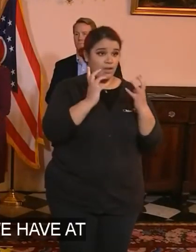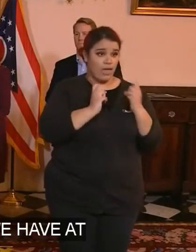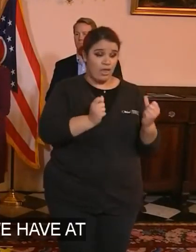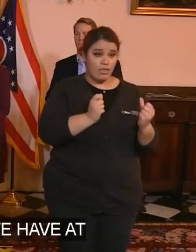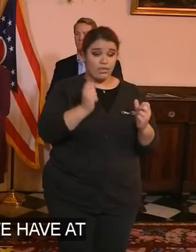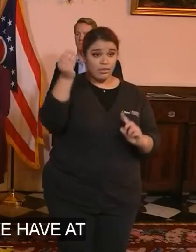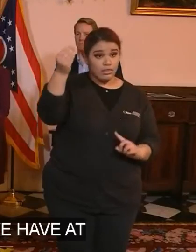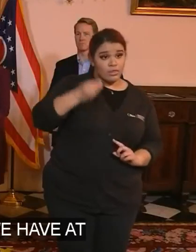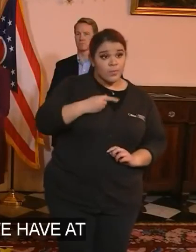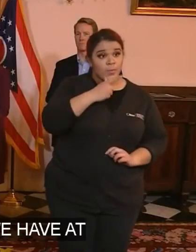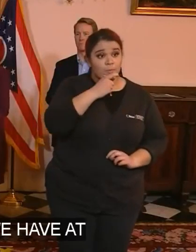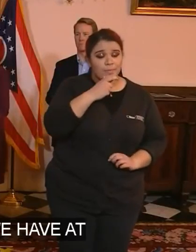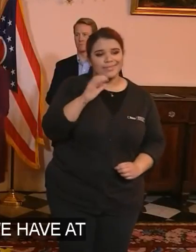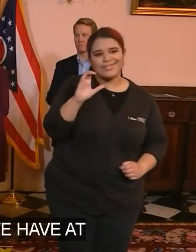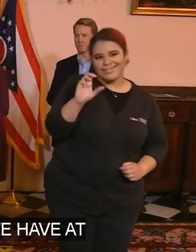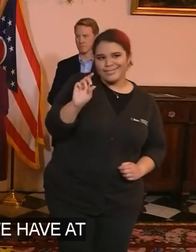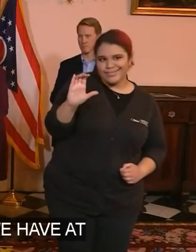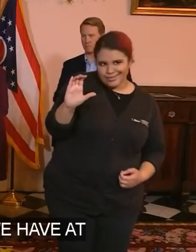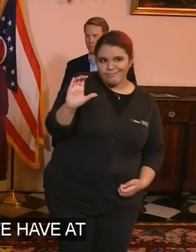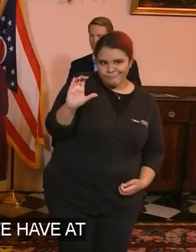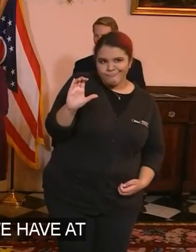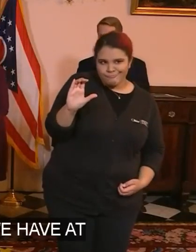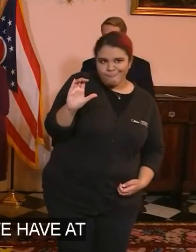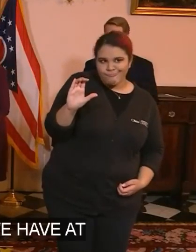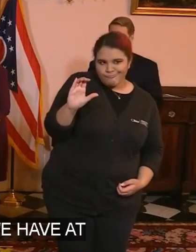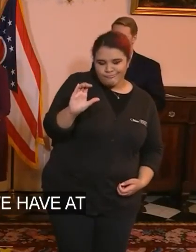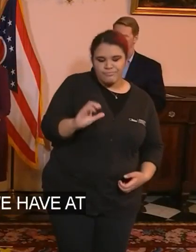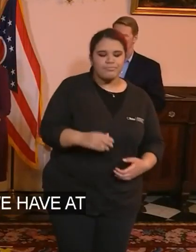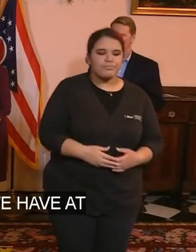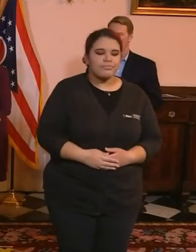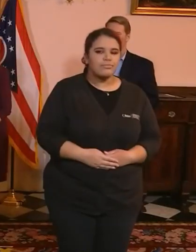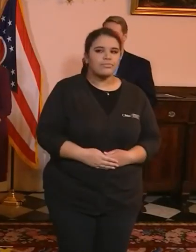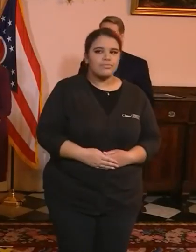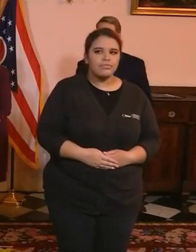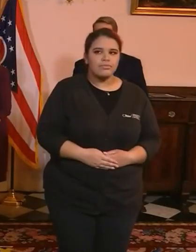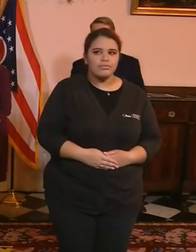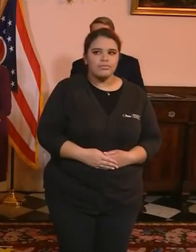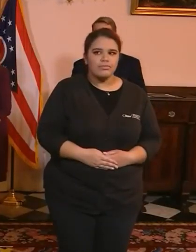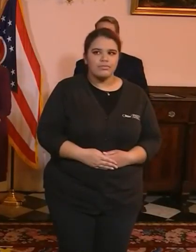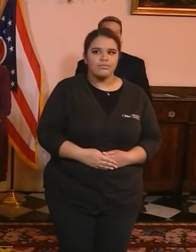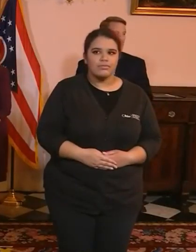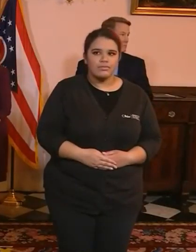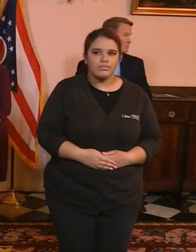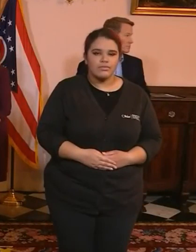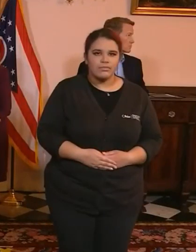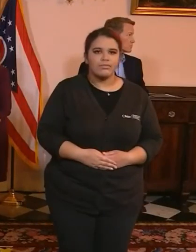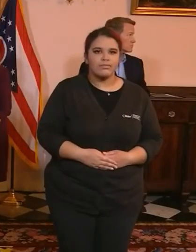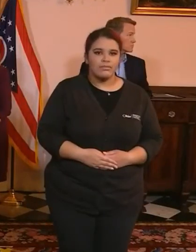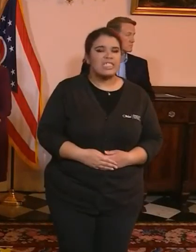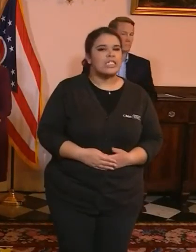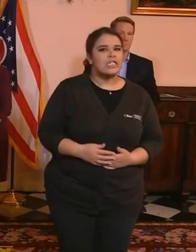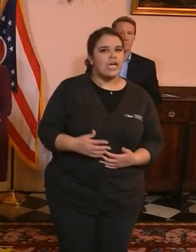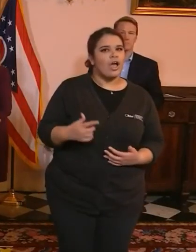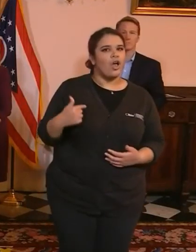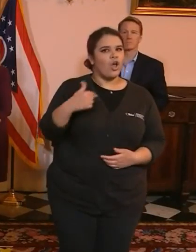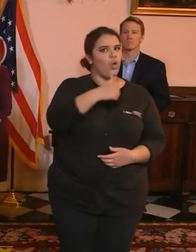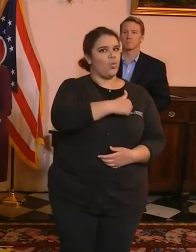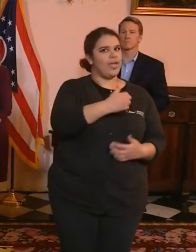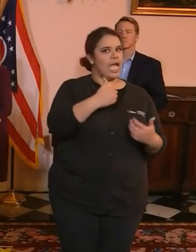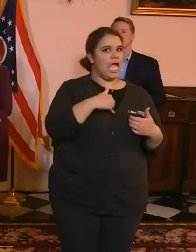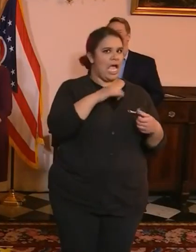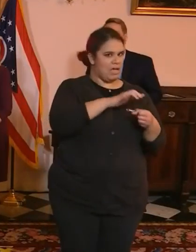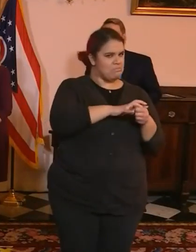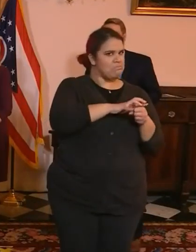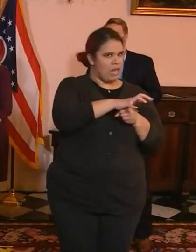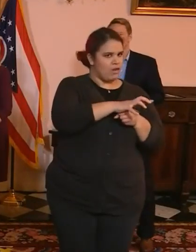CDC, and that was, and we have enough capability here. We're not near our limit. The last check I